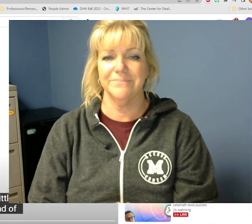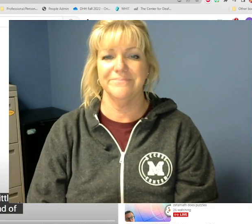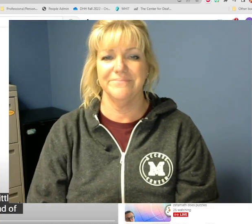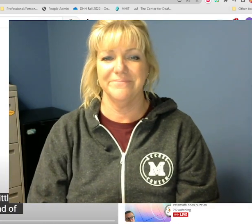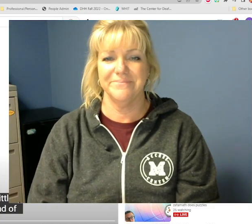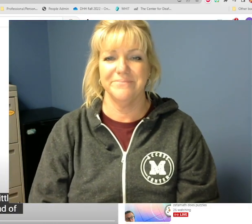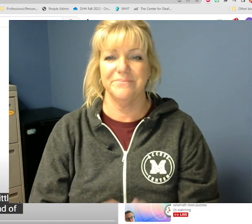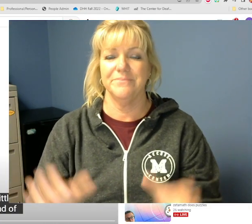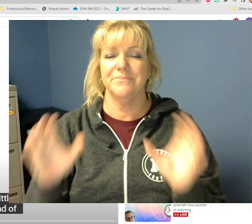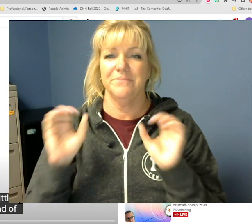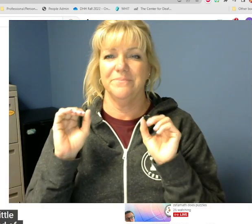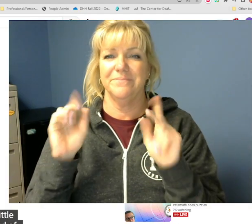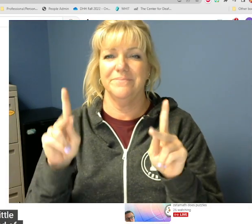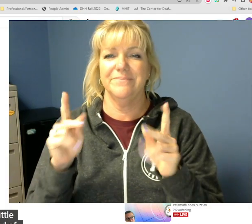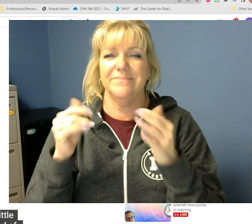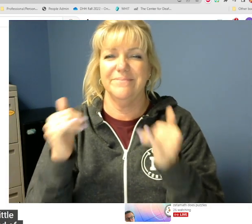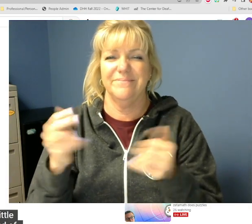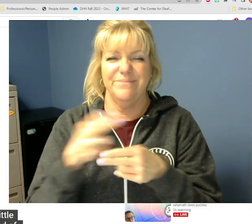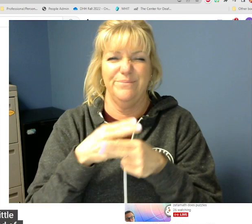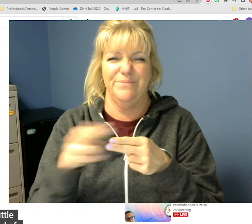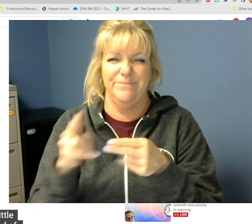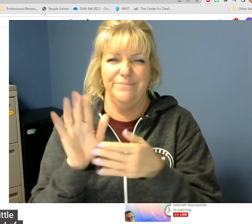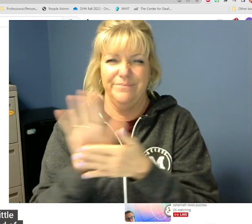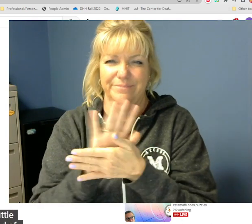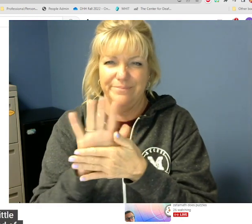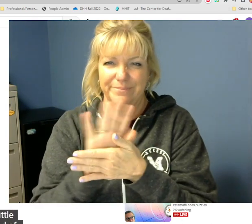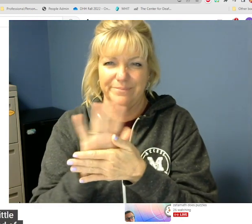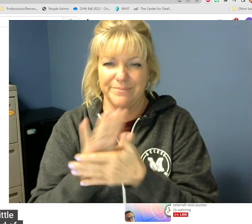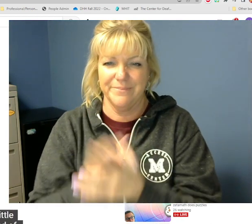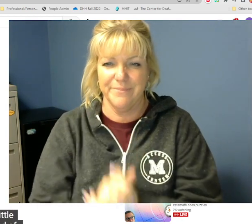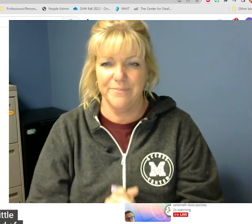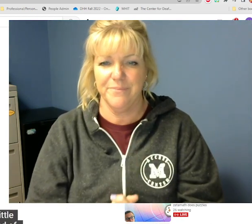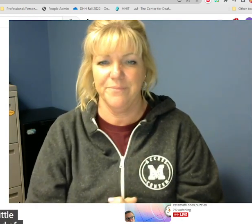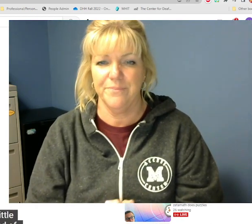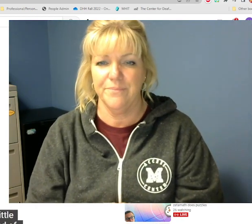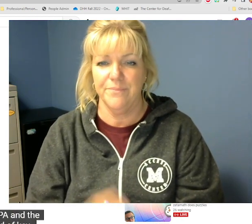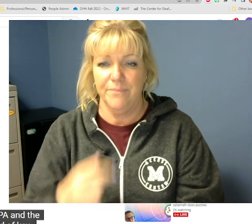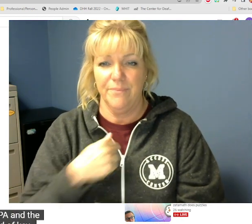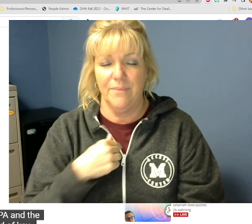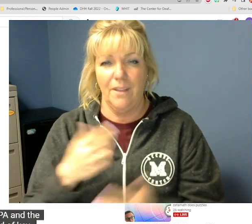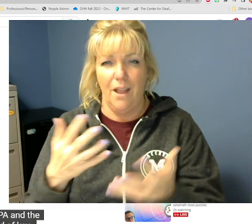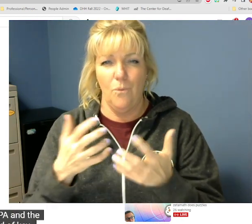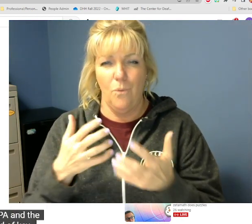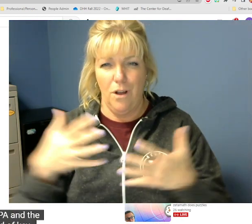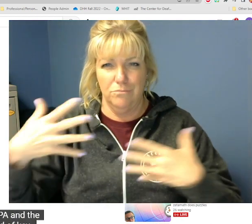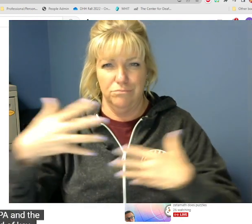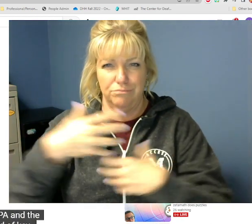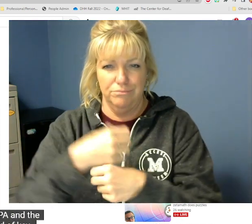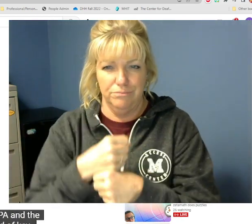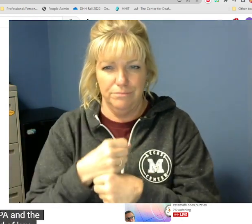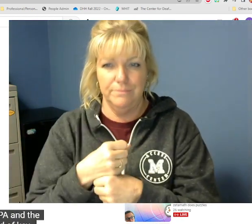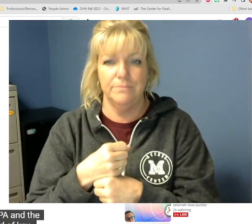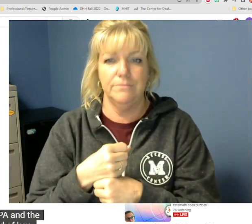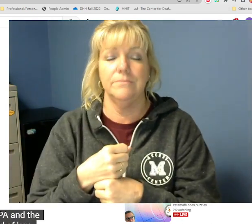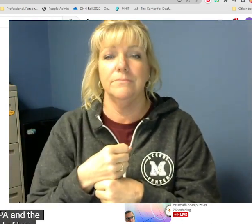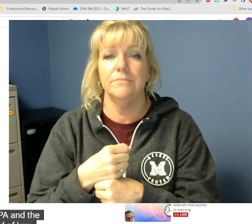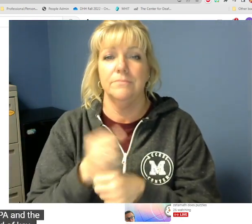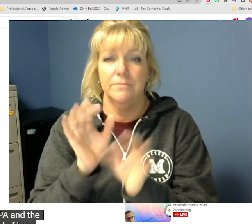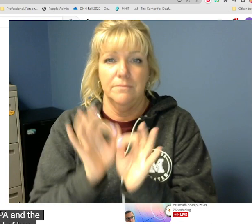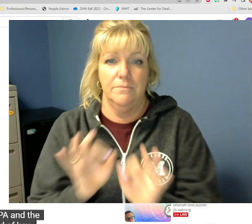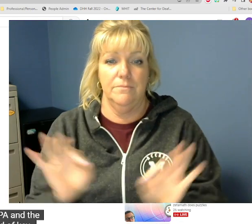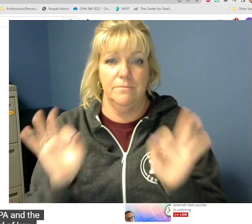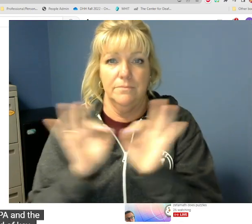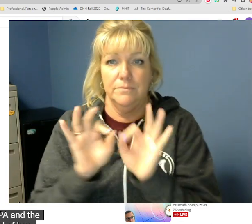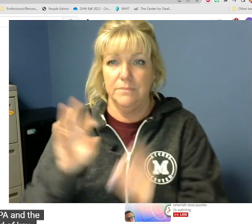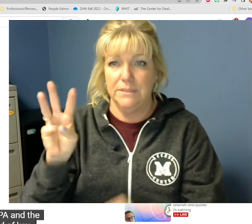All right, this will be a short, quick little video, but I just wanted to briefly kind of sum up the importance for you of the